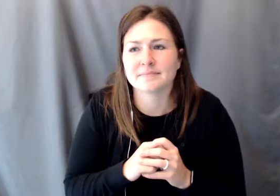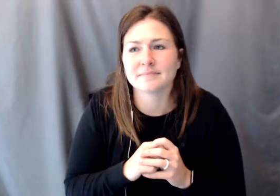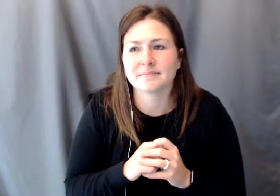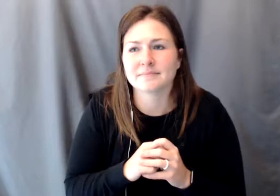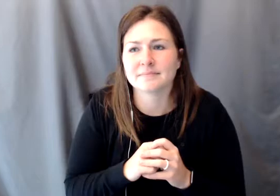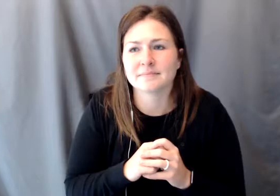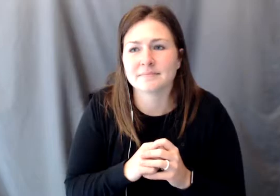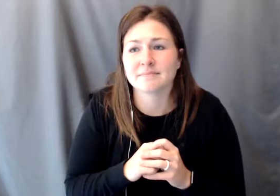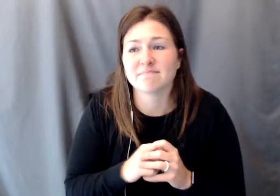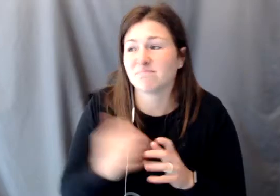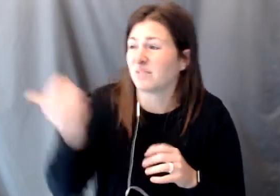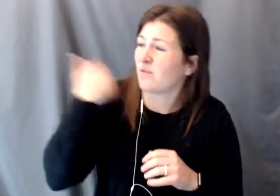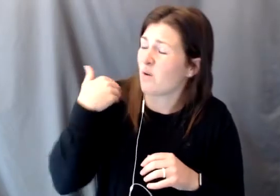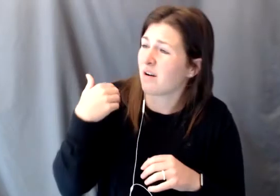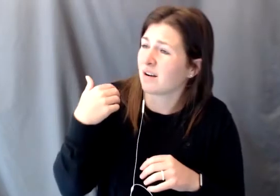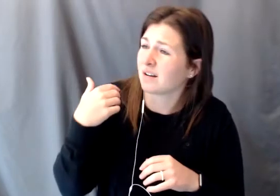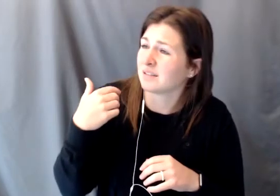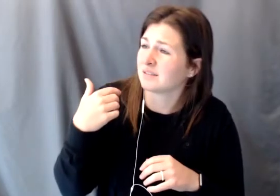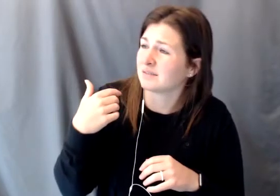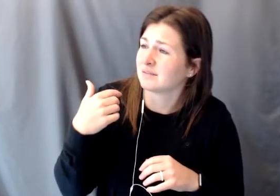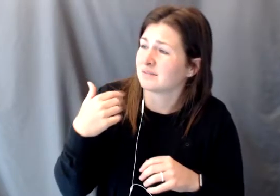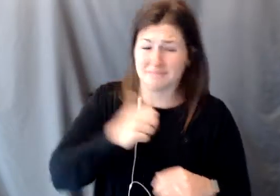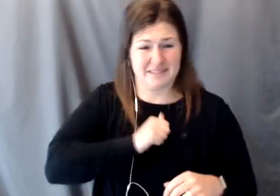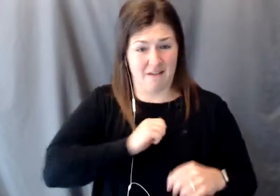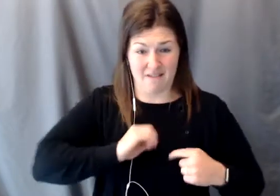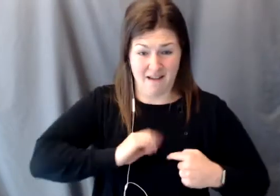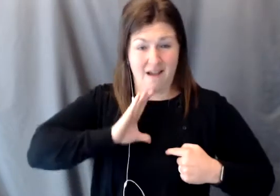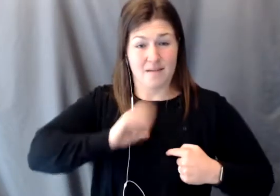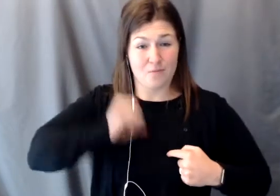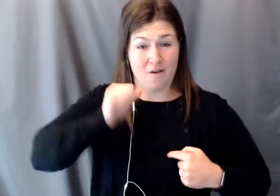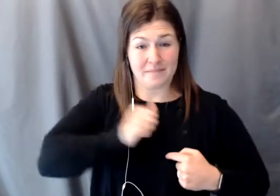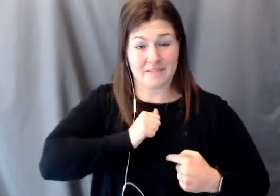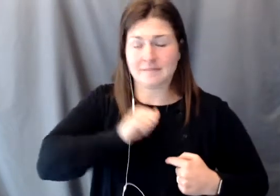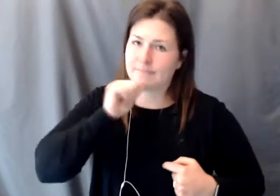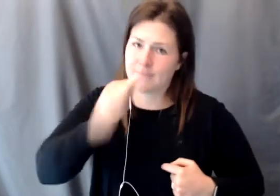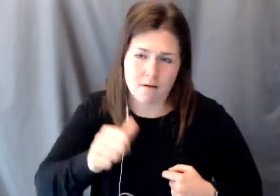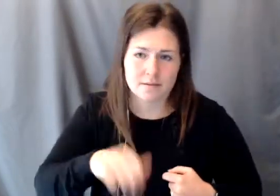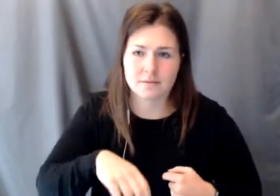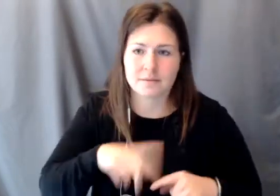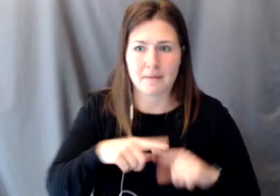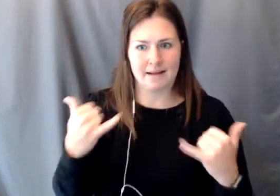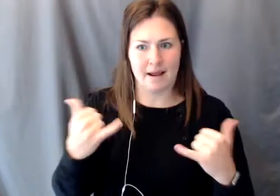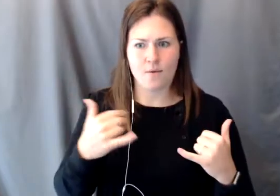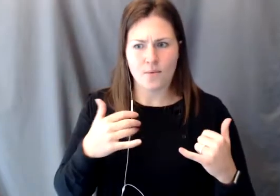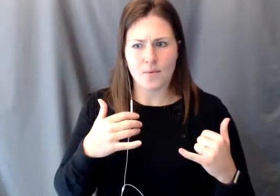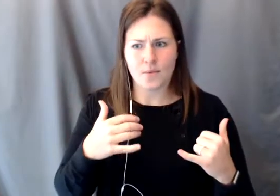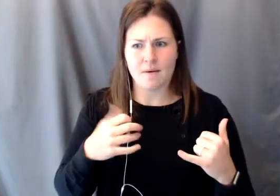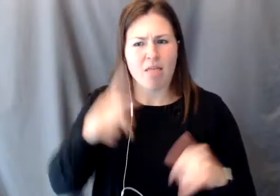myself, and I didn't really think that I could, you know, really ever be of meaningful service. But the people in